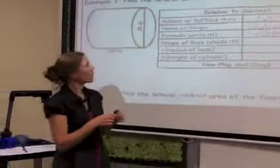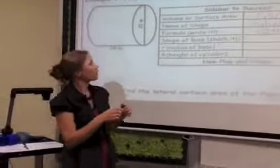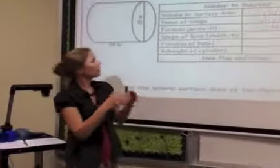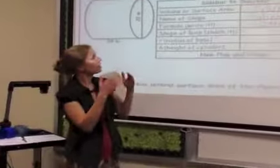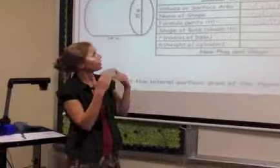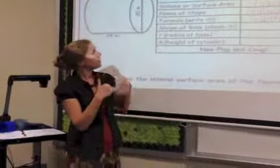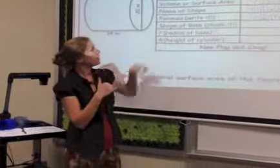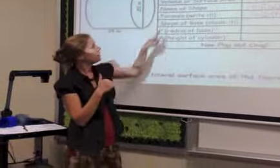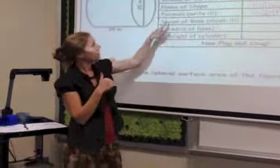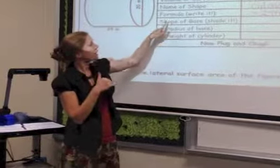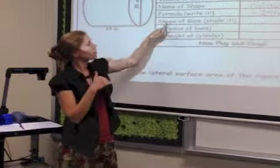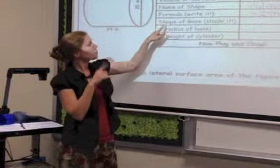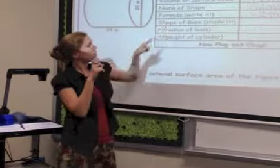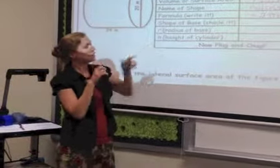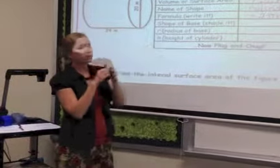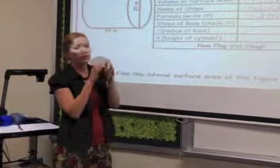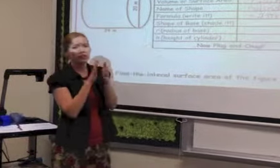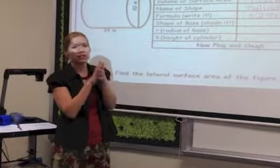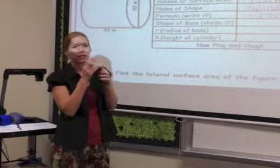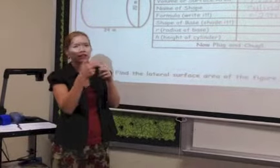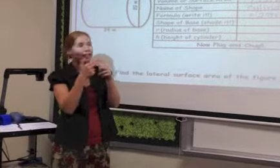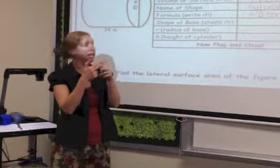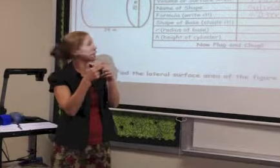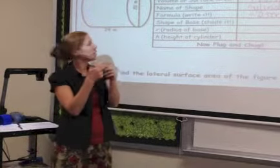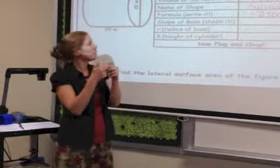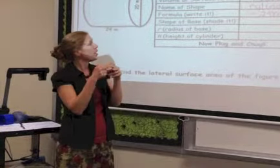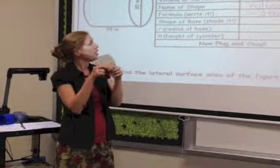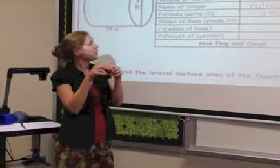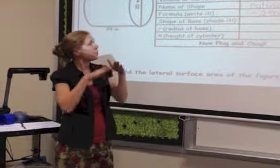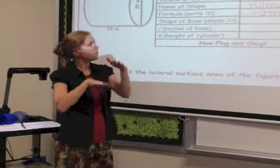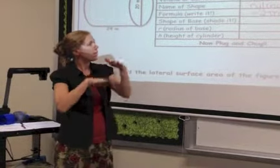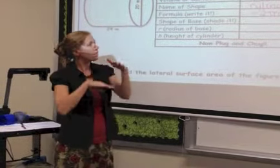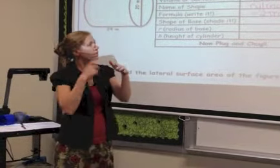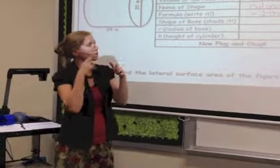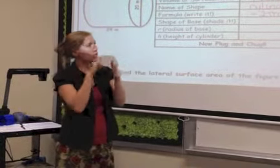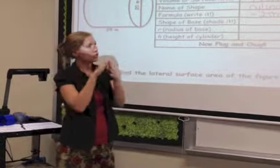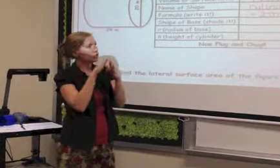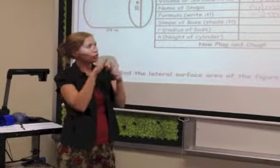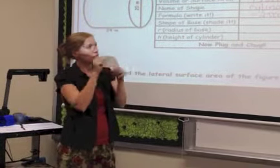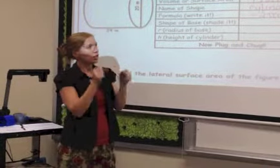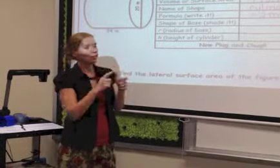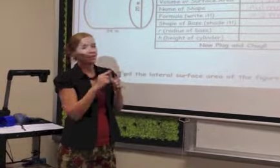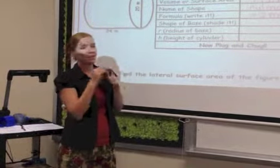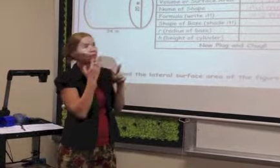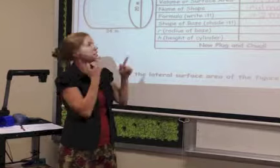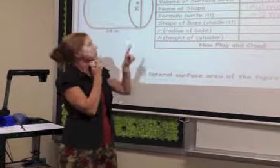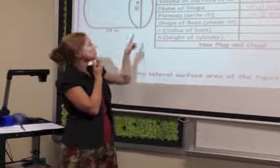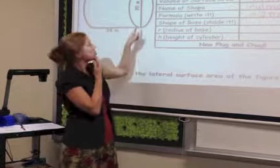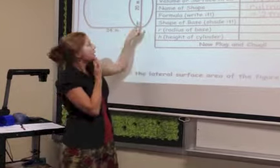All right. Next, we need to put down the name of the base for this shape and then shade